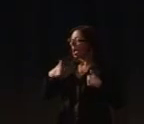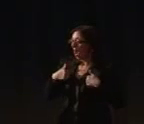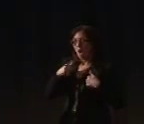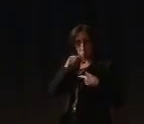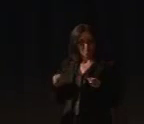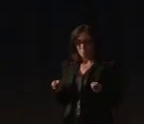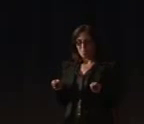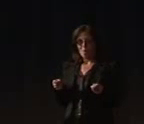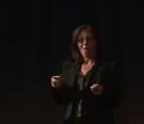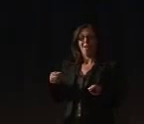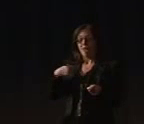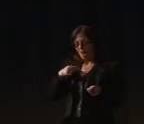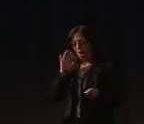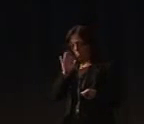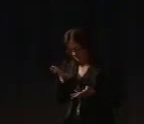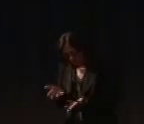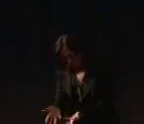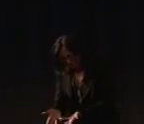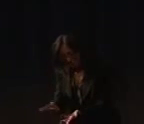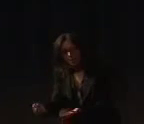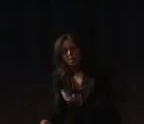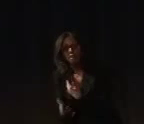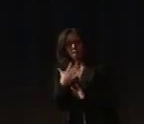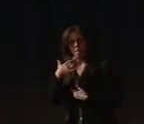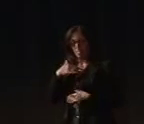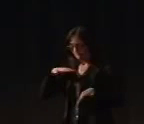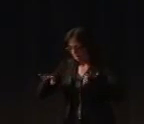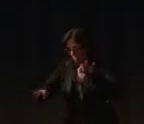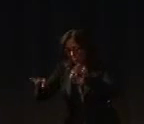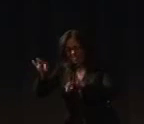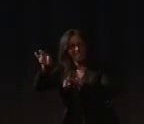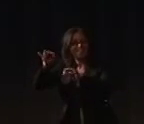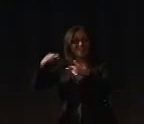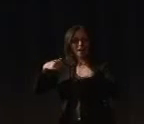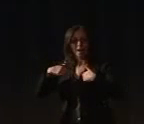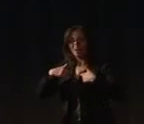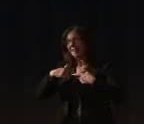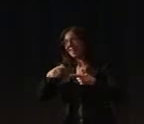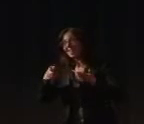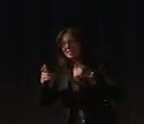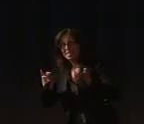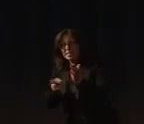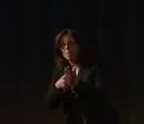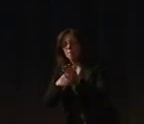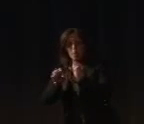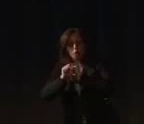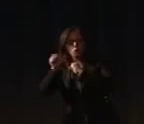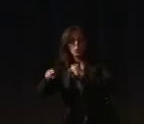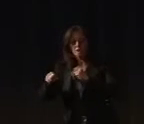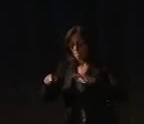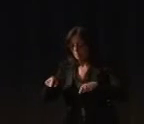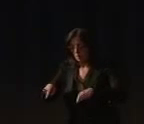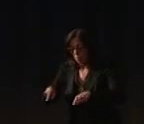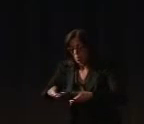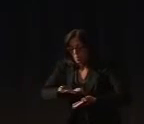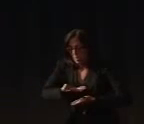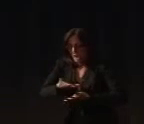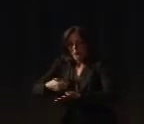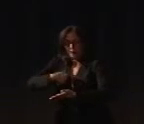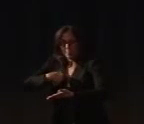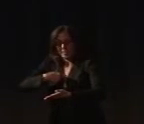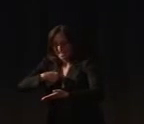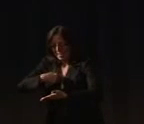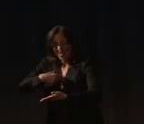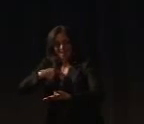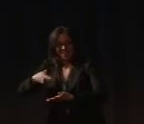also the extreme case of being actually carried somewhere else or modified or mobilized or moved by the